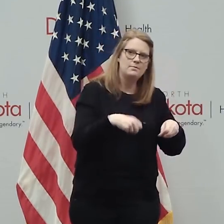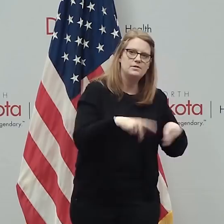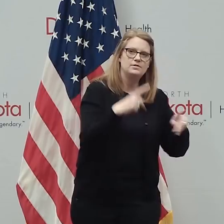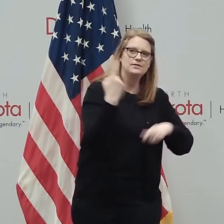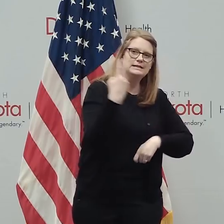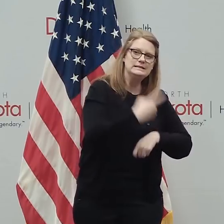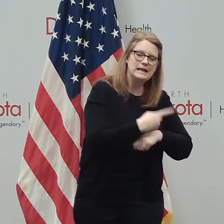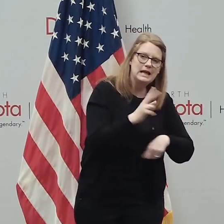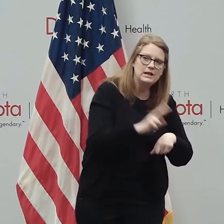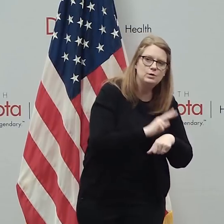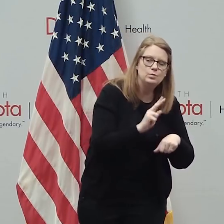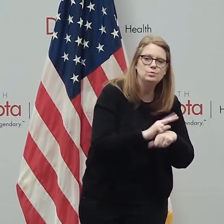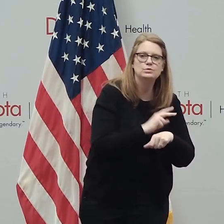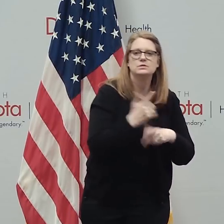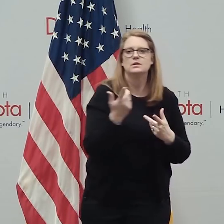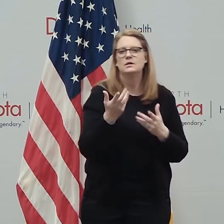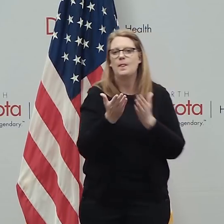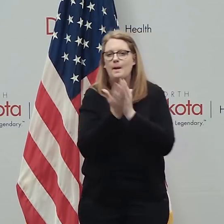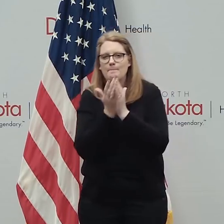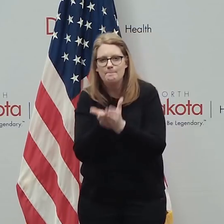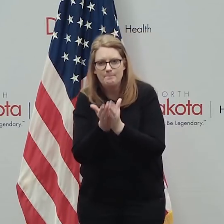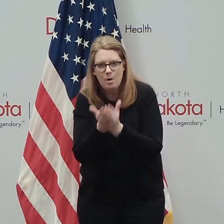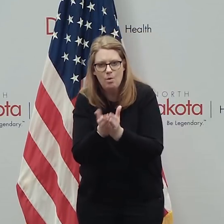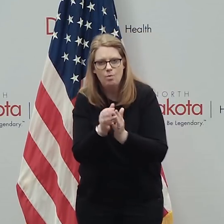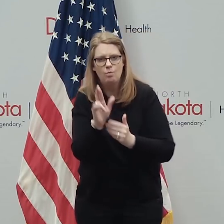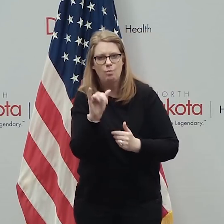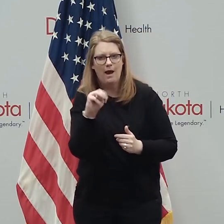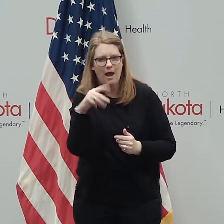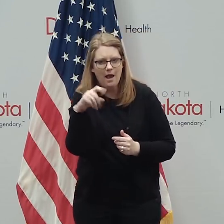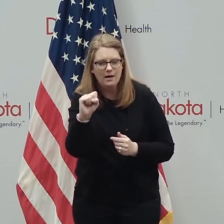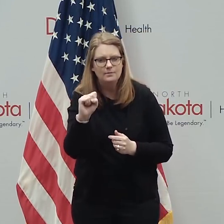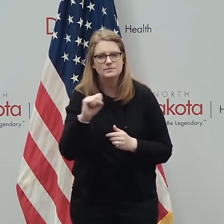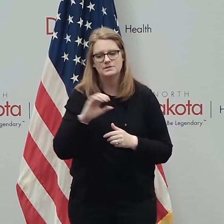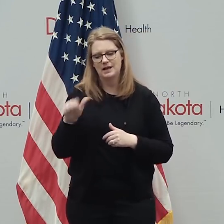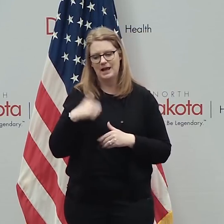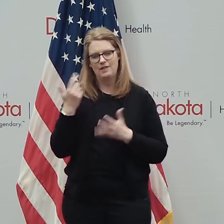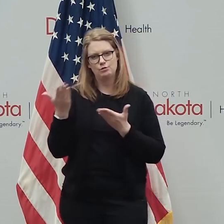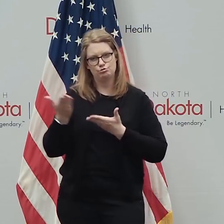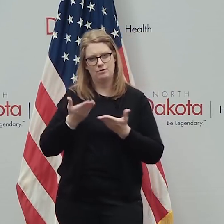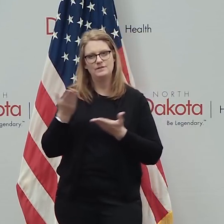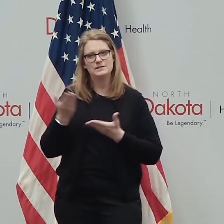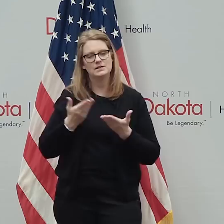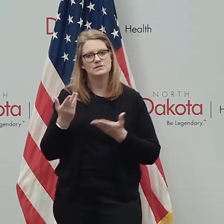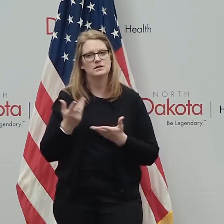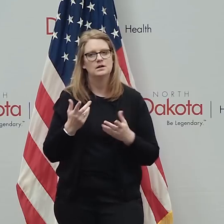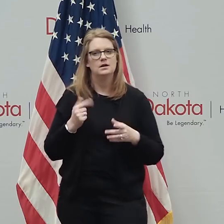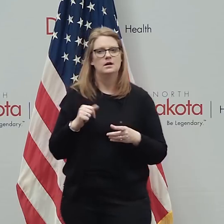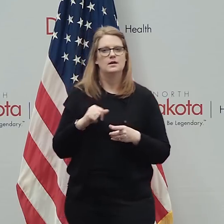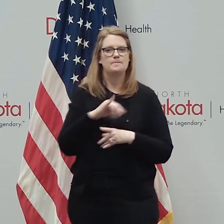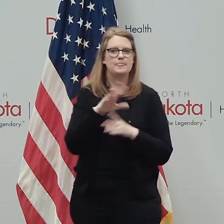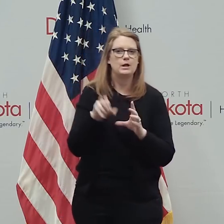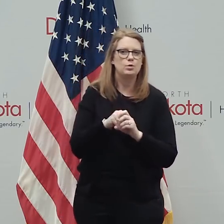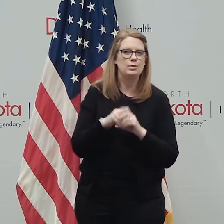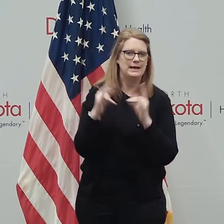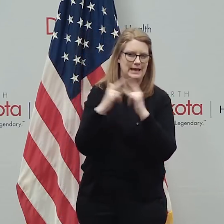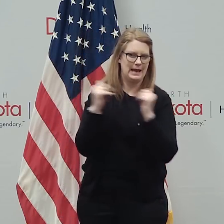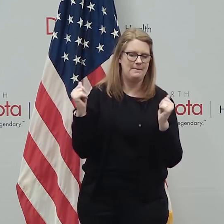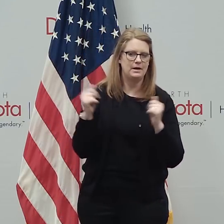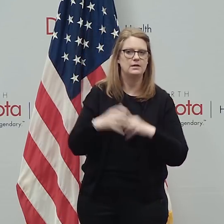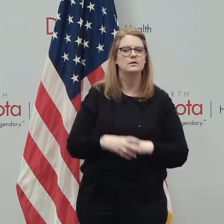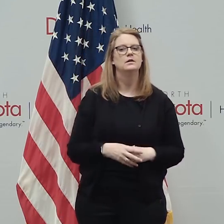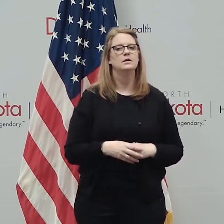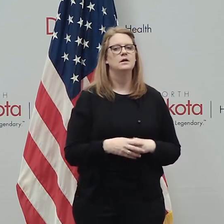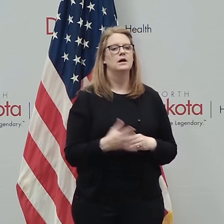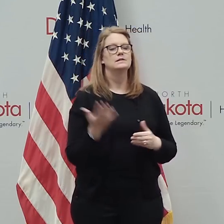They have, many of them have boat ramps or in other additional services, including camping. As we had